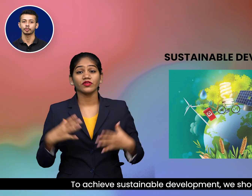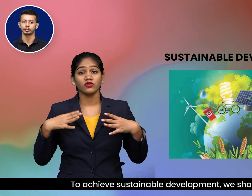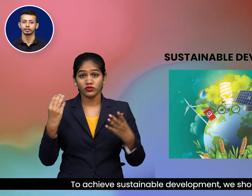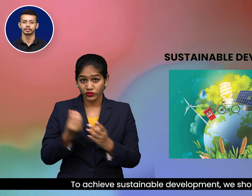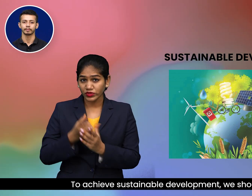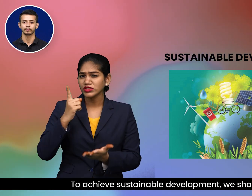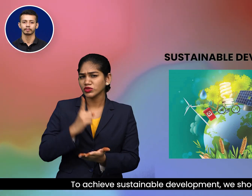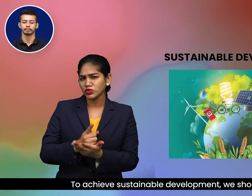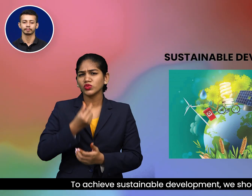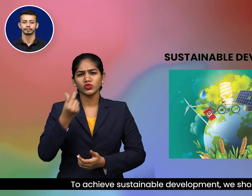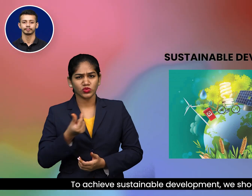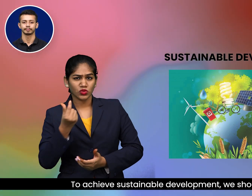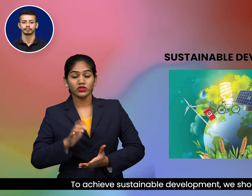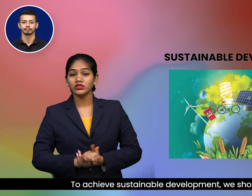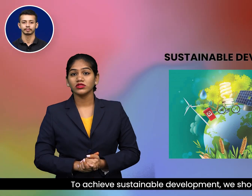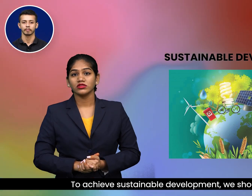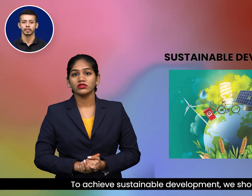we should use